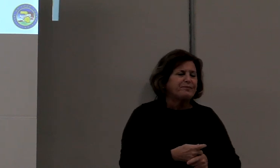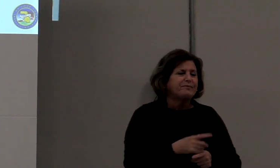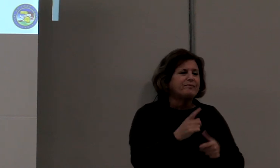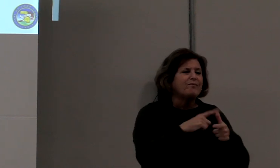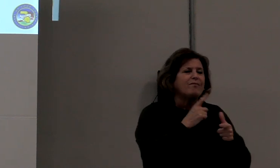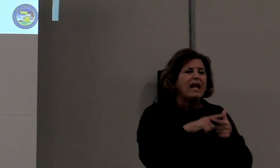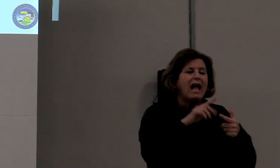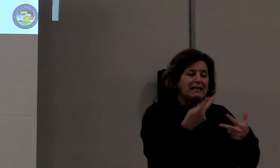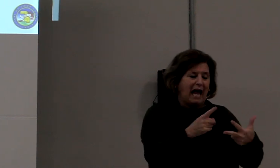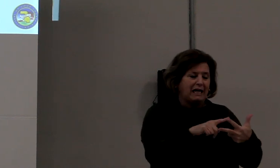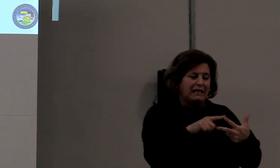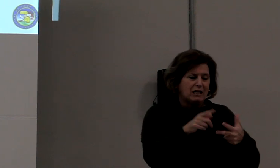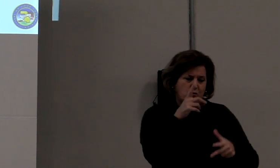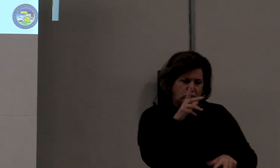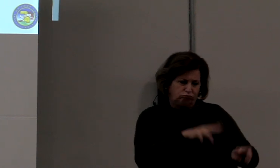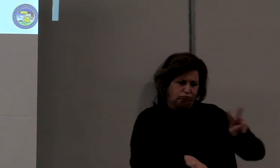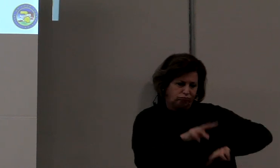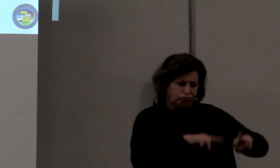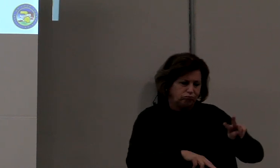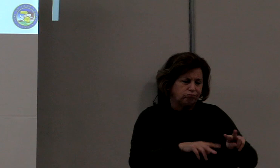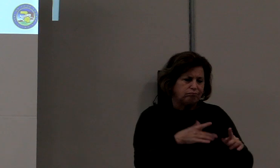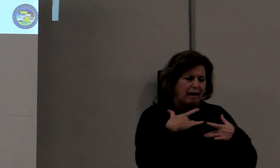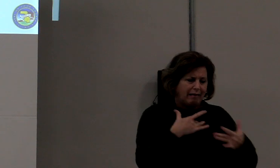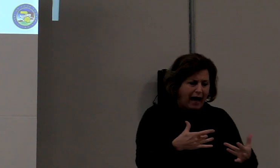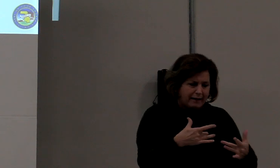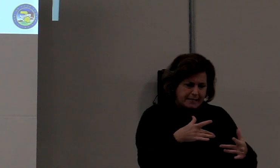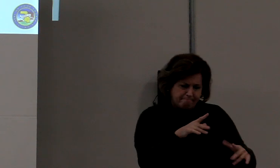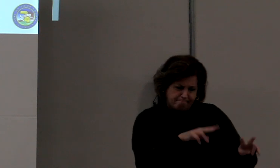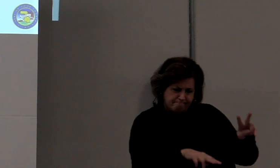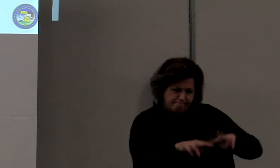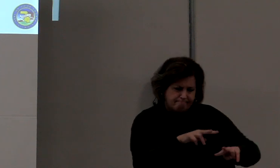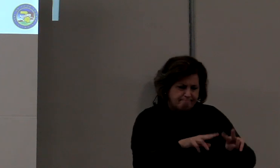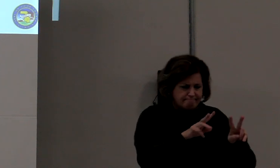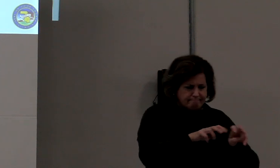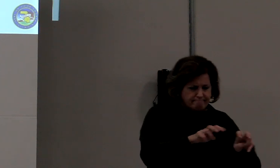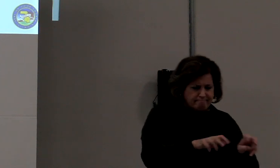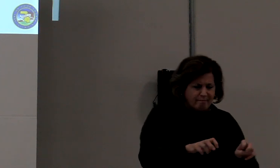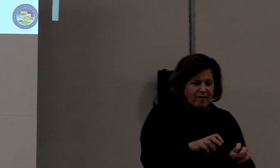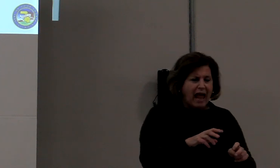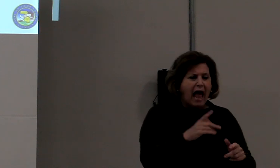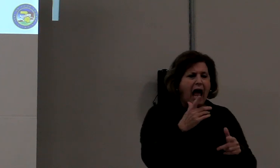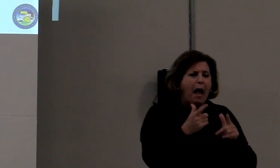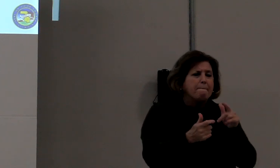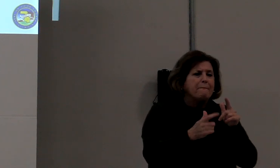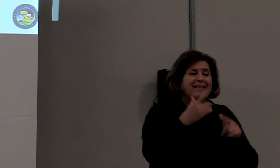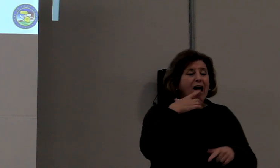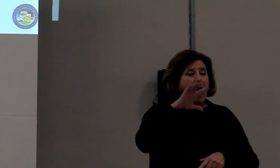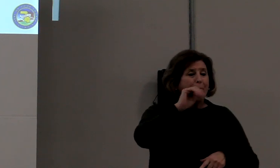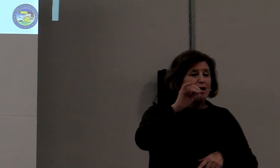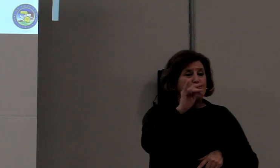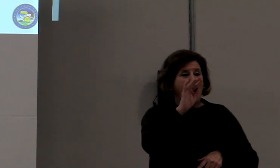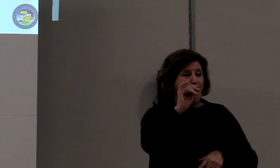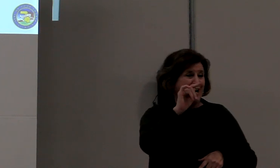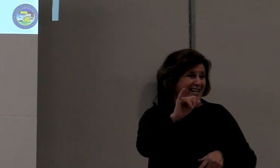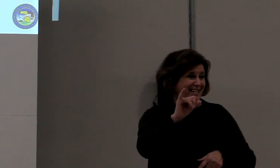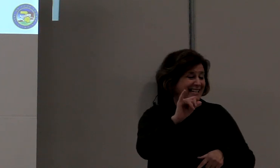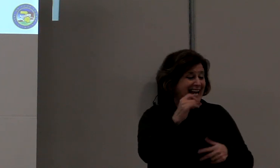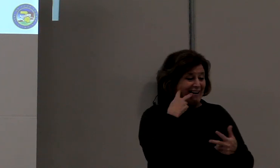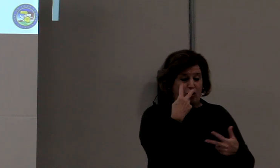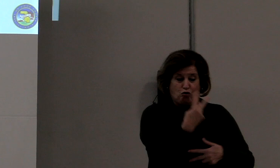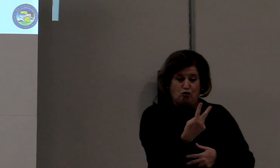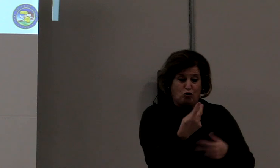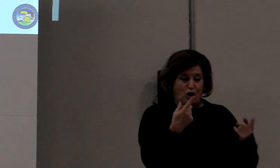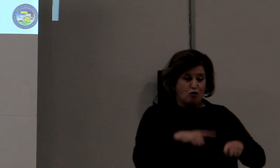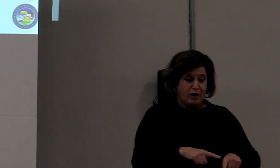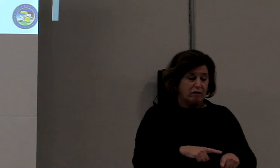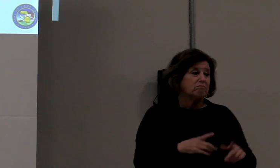And then the second analyst will take a look at it. Likely they'll agree. And it's a majority vote. So as long as 2 of the analysts agree, it's a